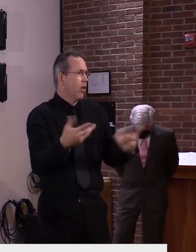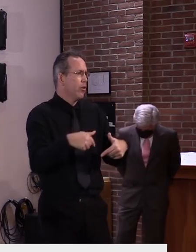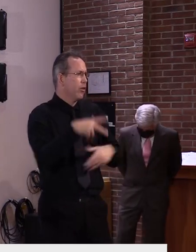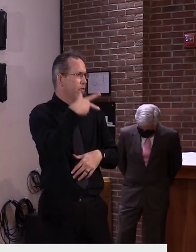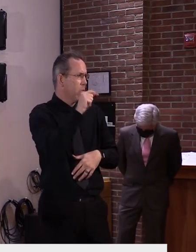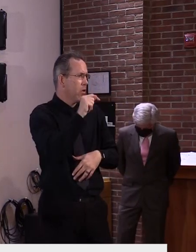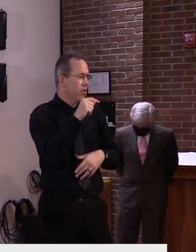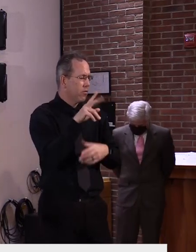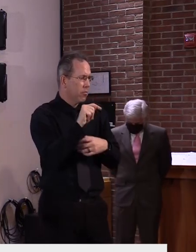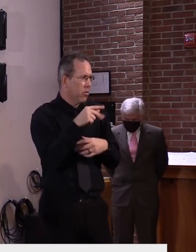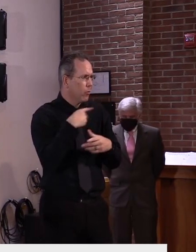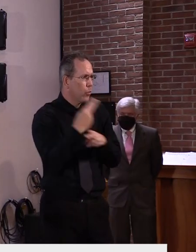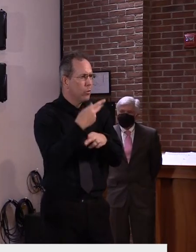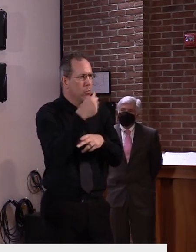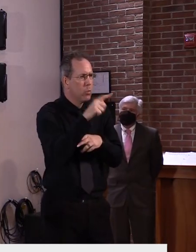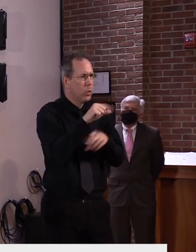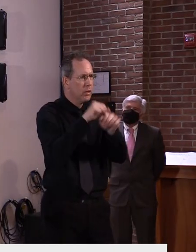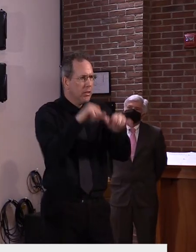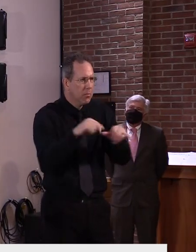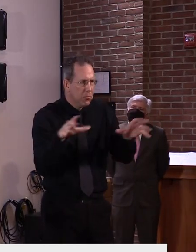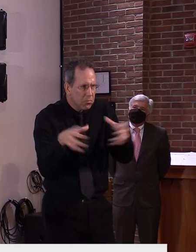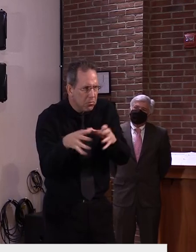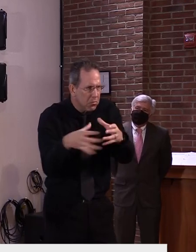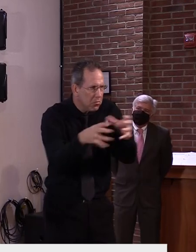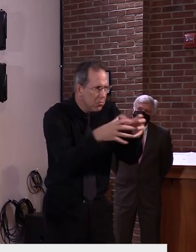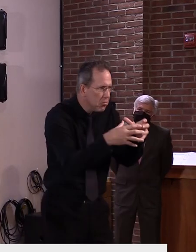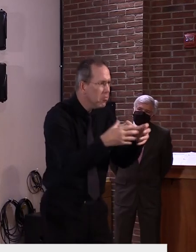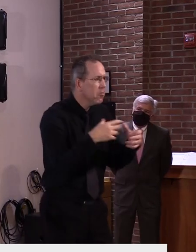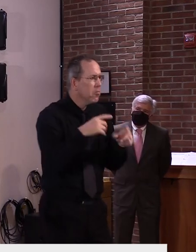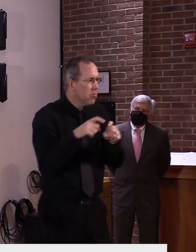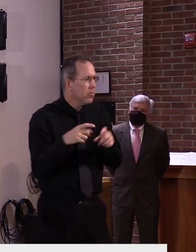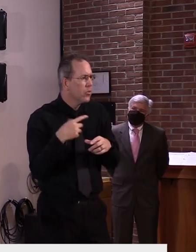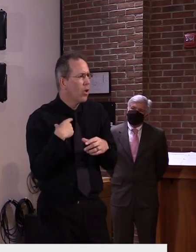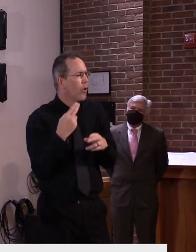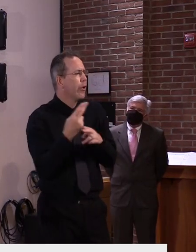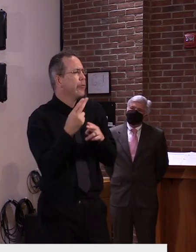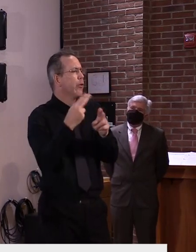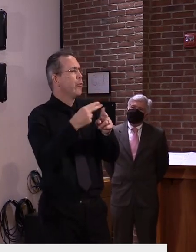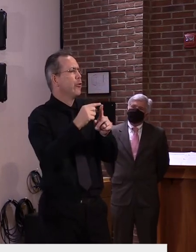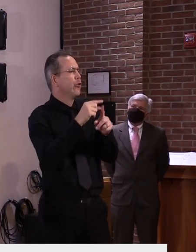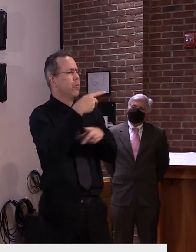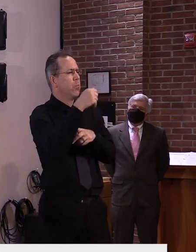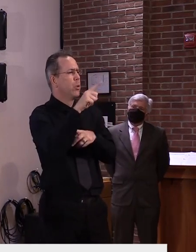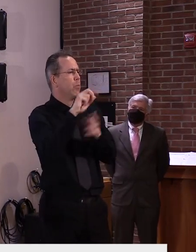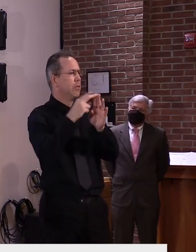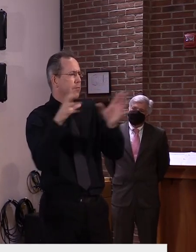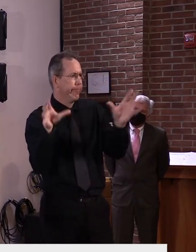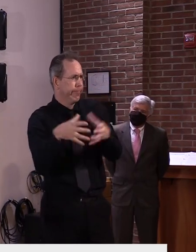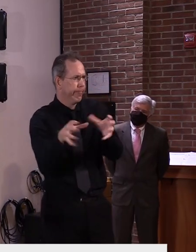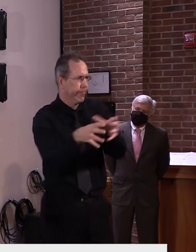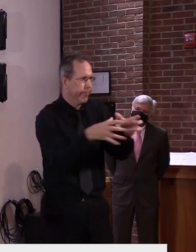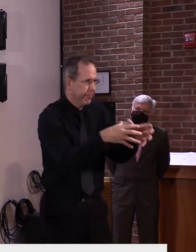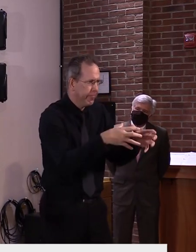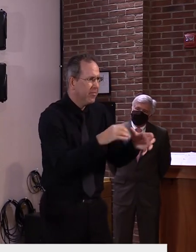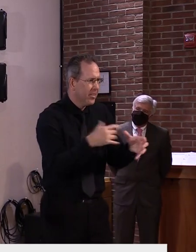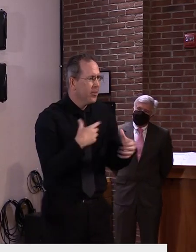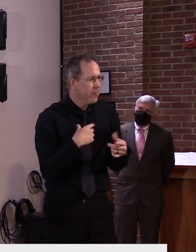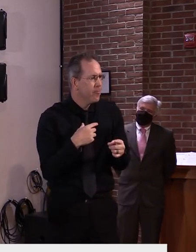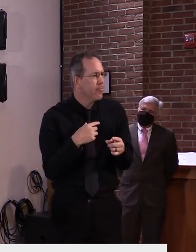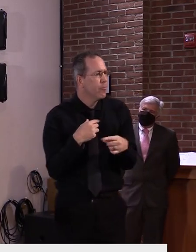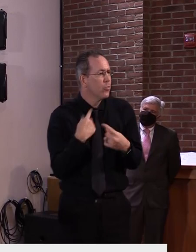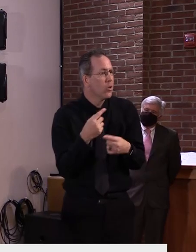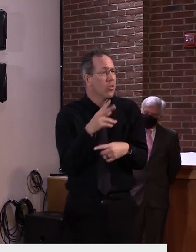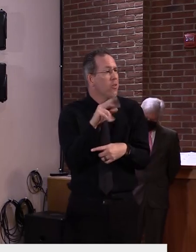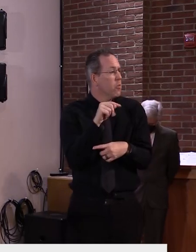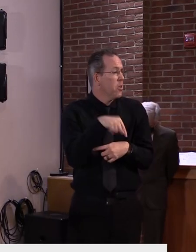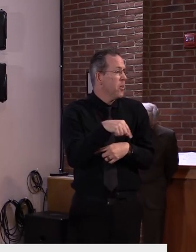So we're going to have to think about that because you're right. We are a low positivity state.